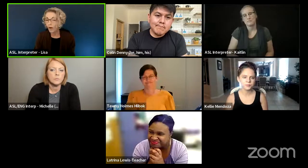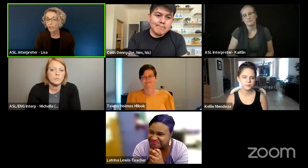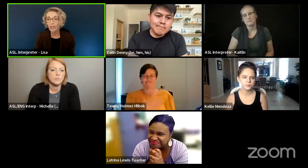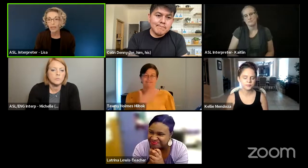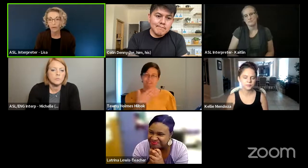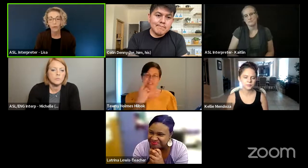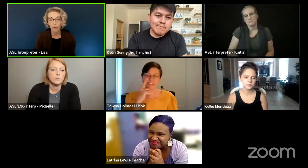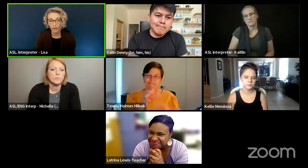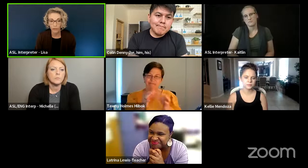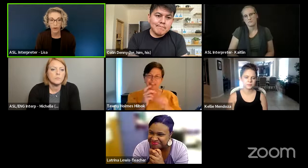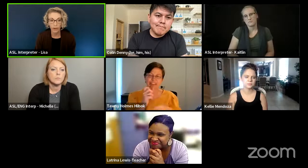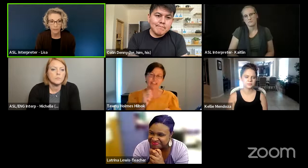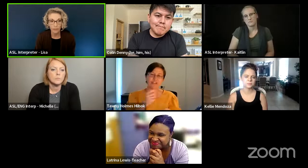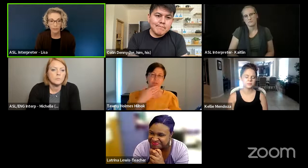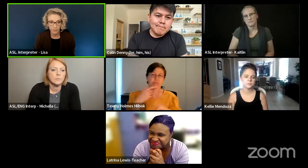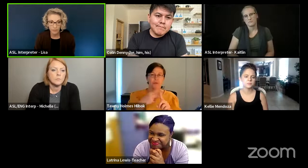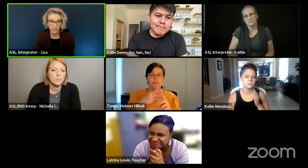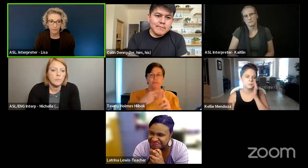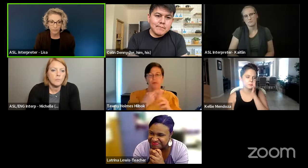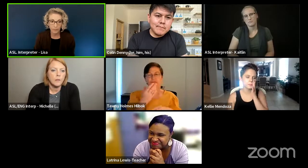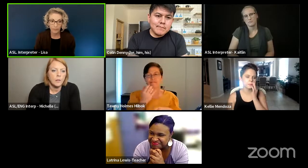but we always need to improve more.